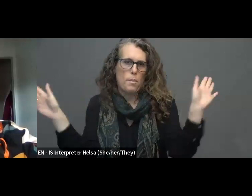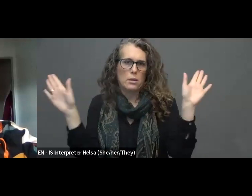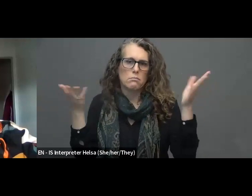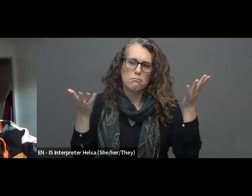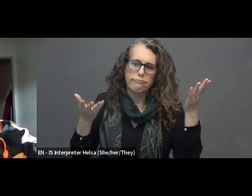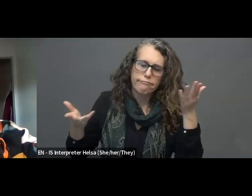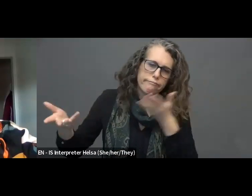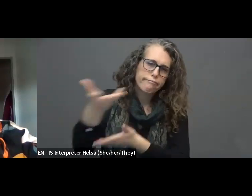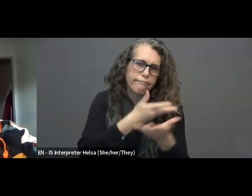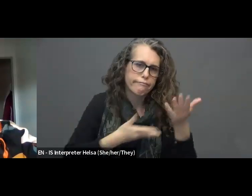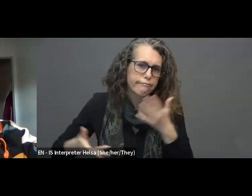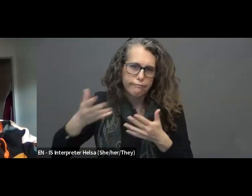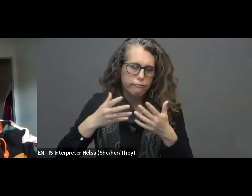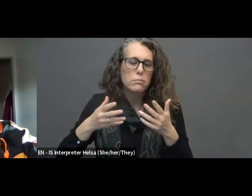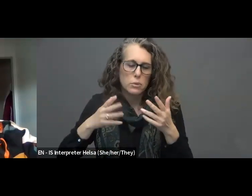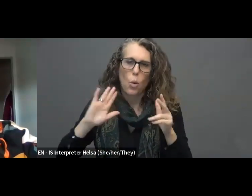the previous